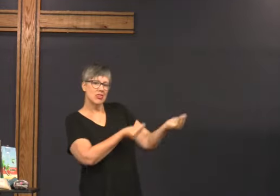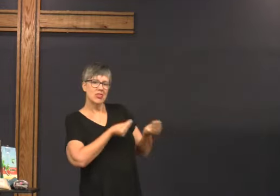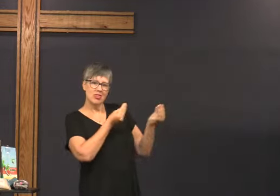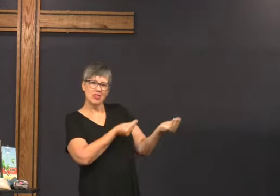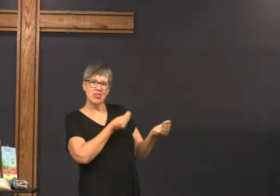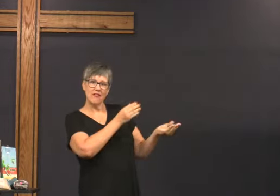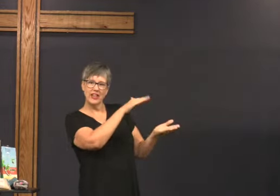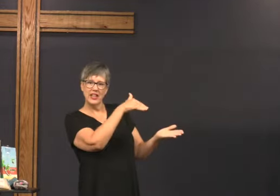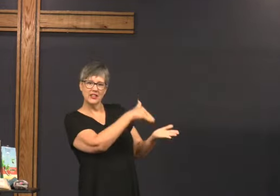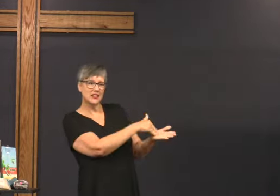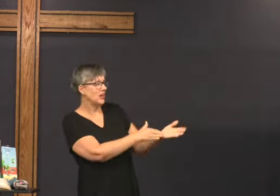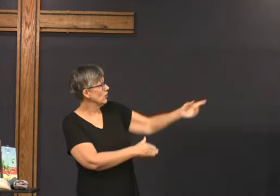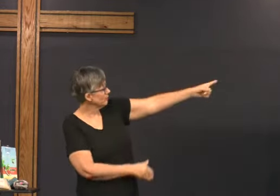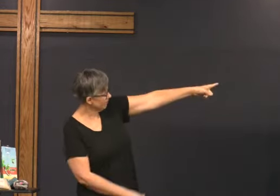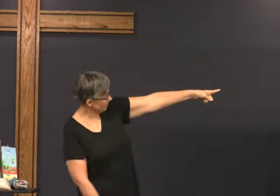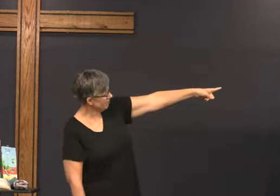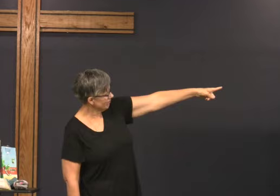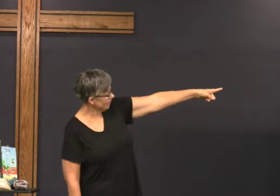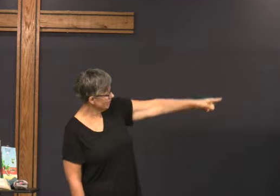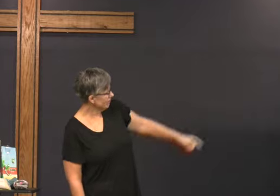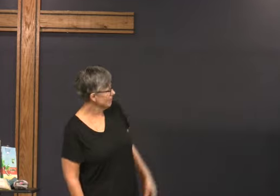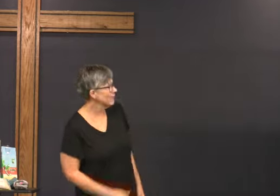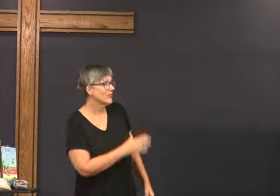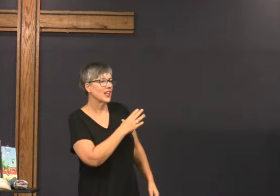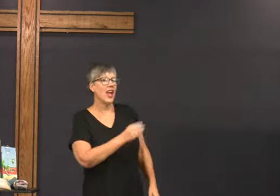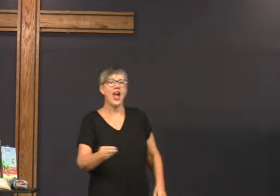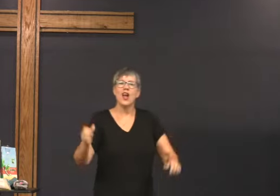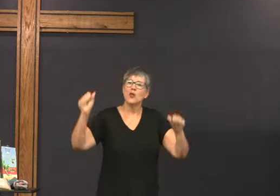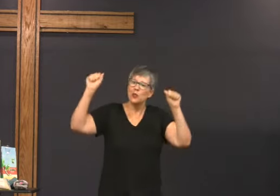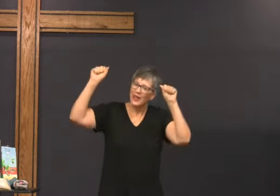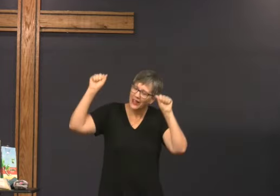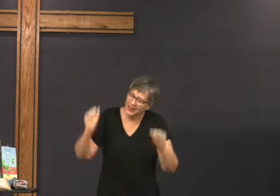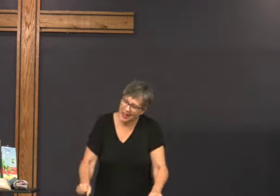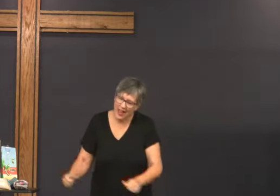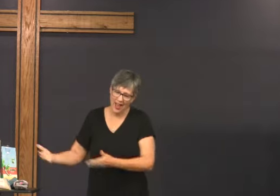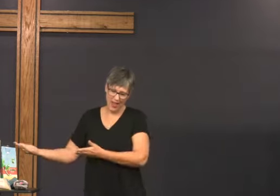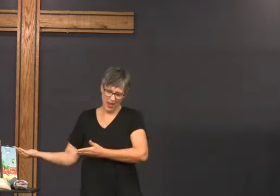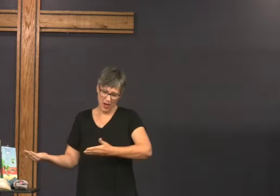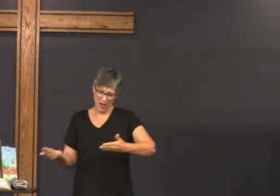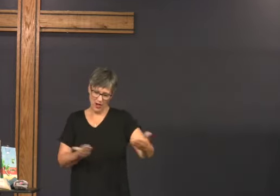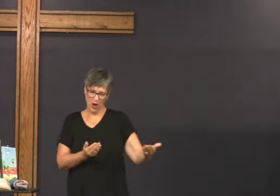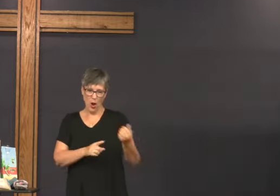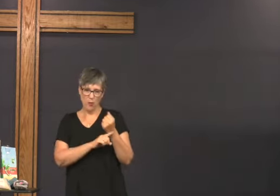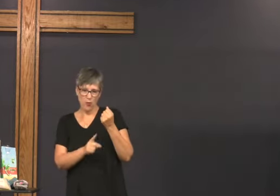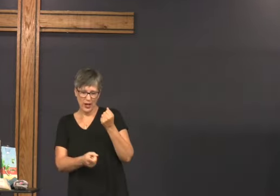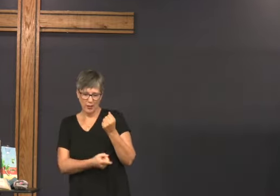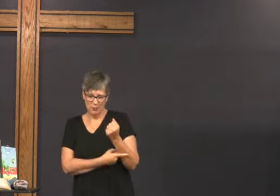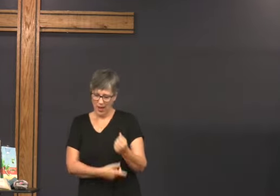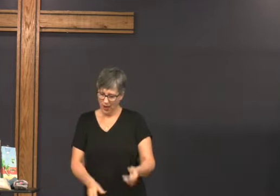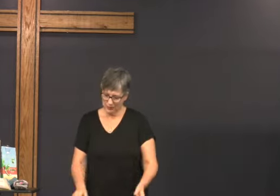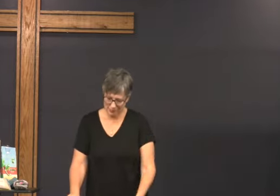support the feeding center. And we can bring